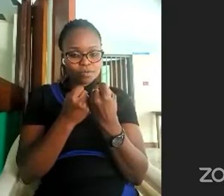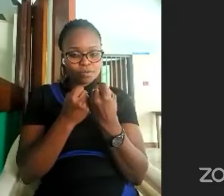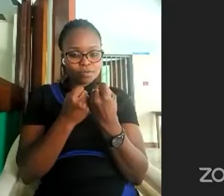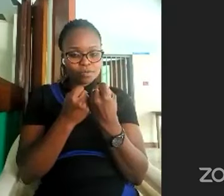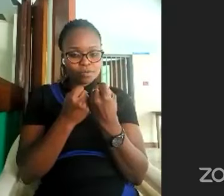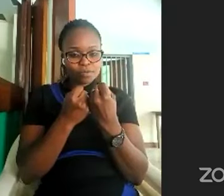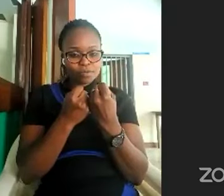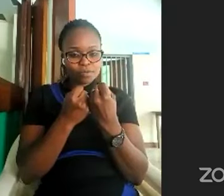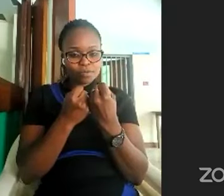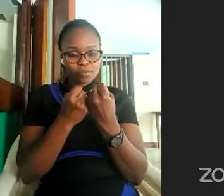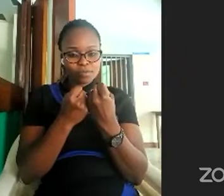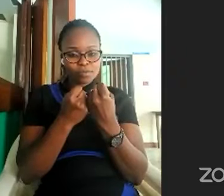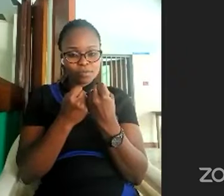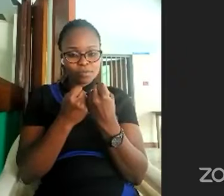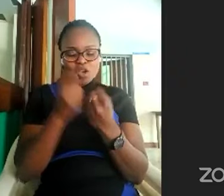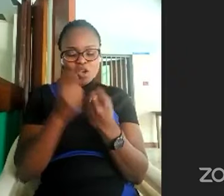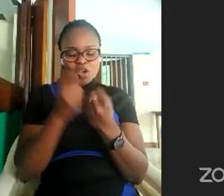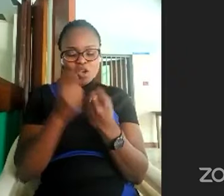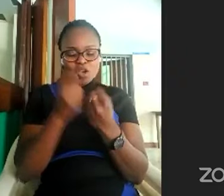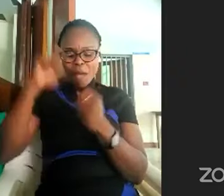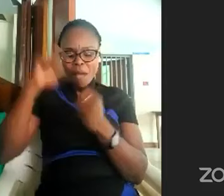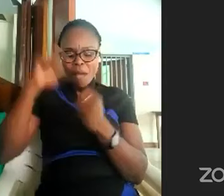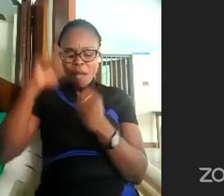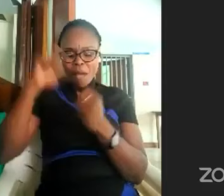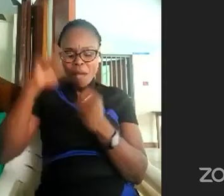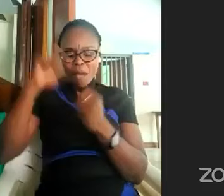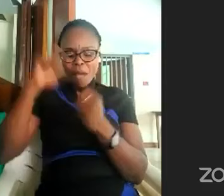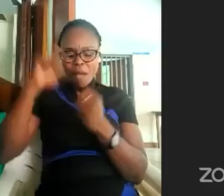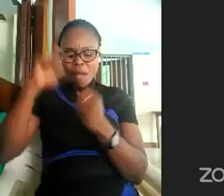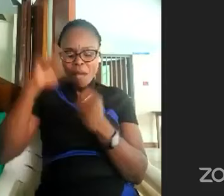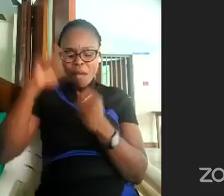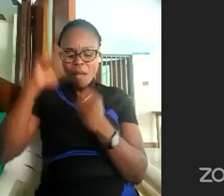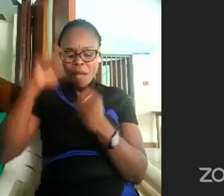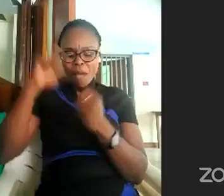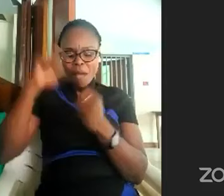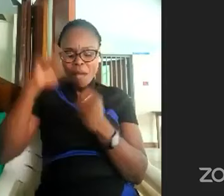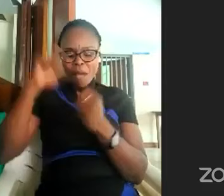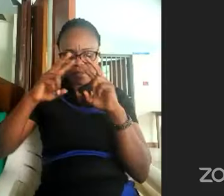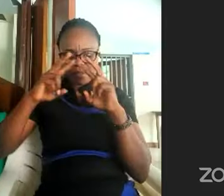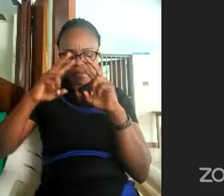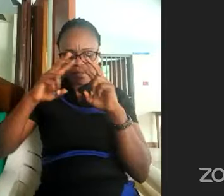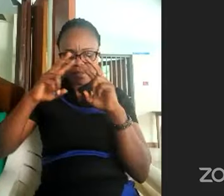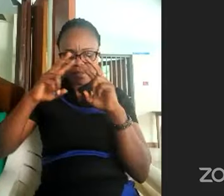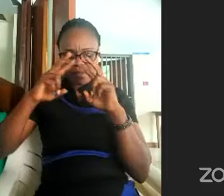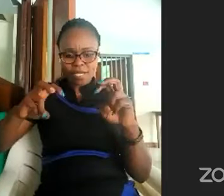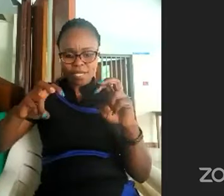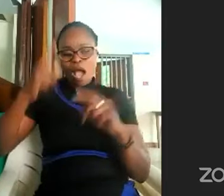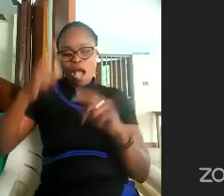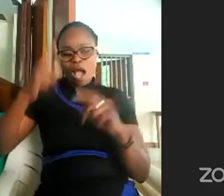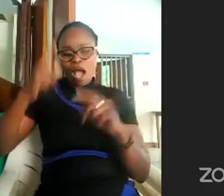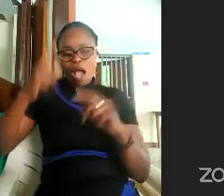Okay, Josephine, I'll say chat you after the presentation. Find out the gaps. Where do we have